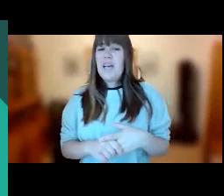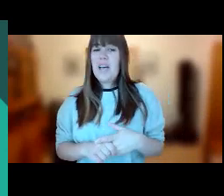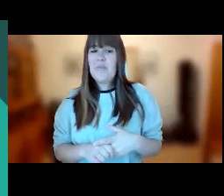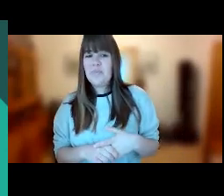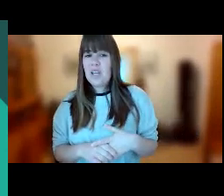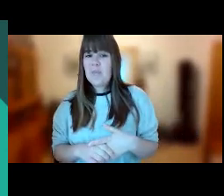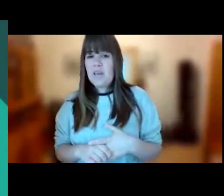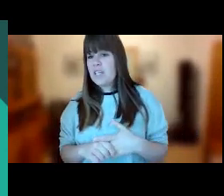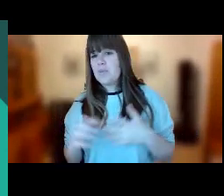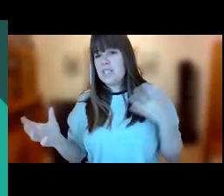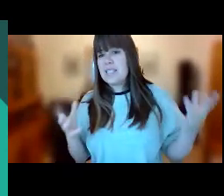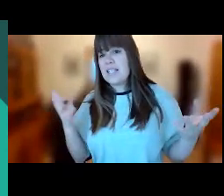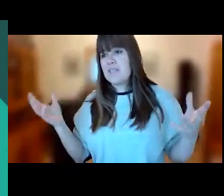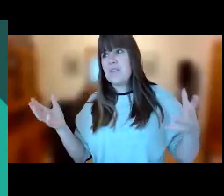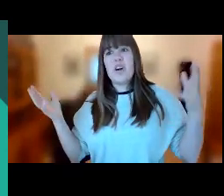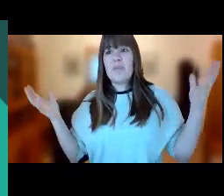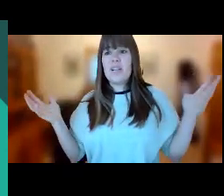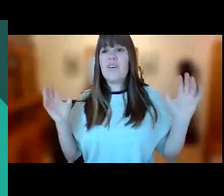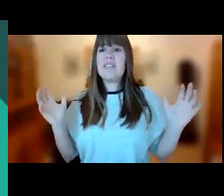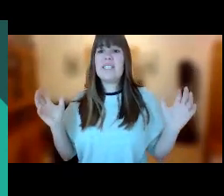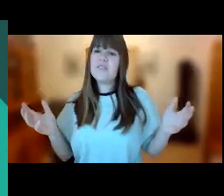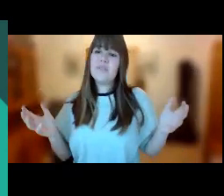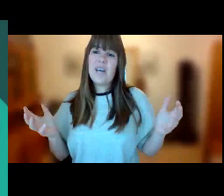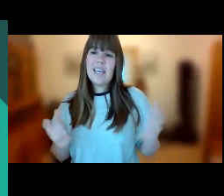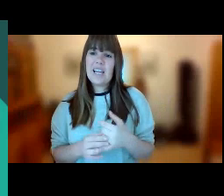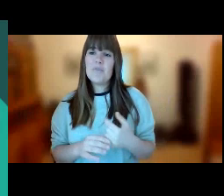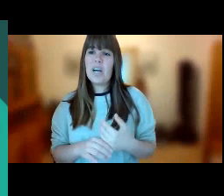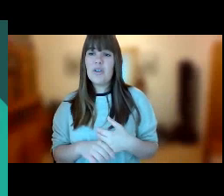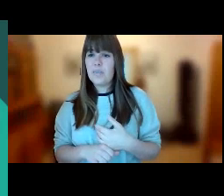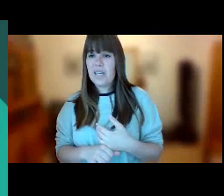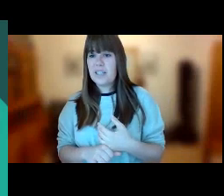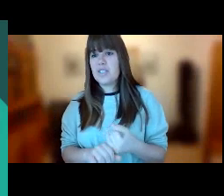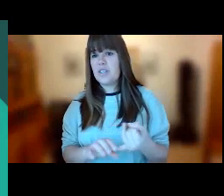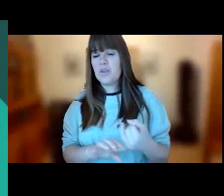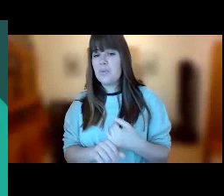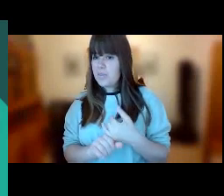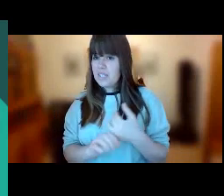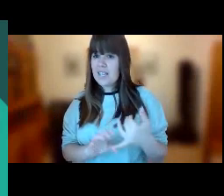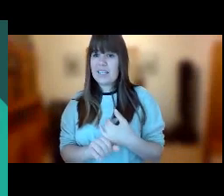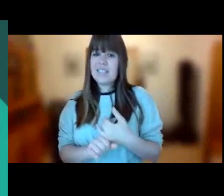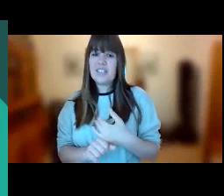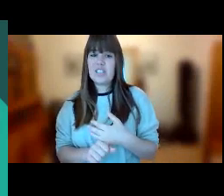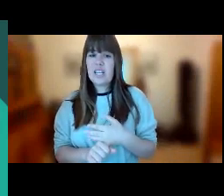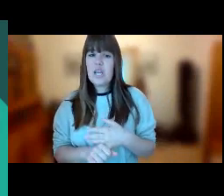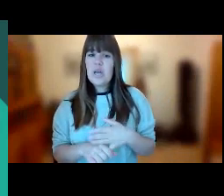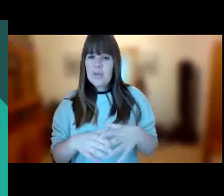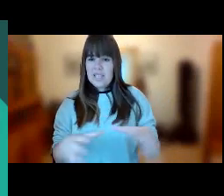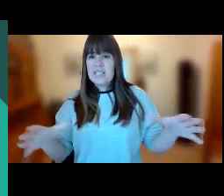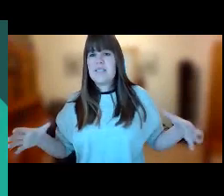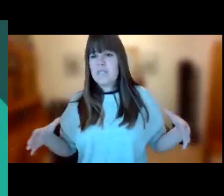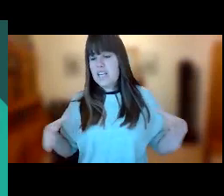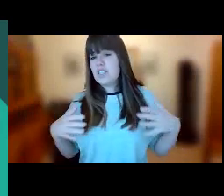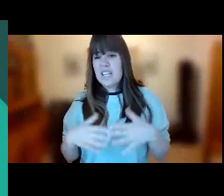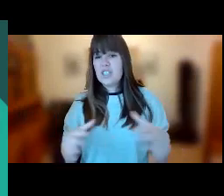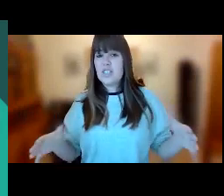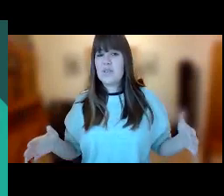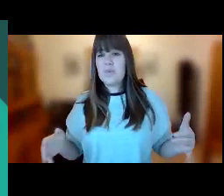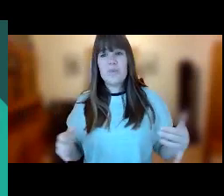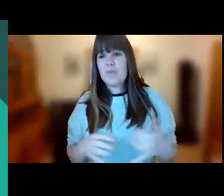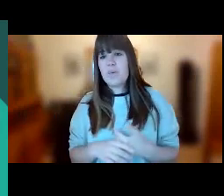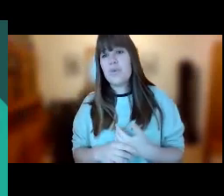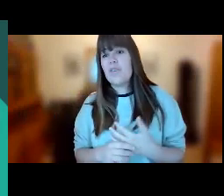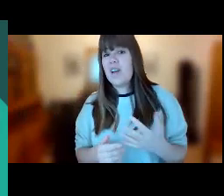people may be experiencing sensory environment in a very different way, and it might not be just to one particular condition, but this session is